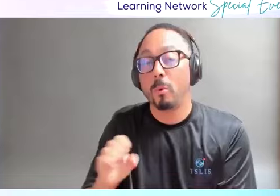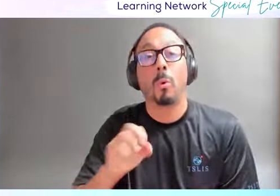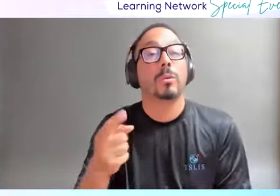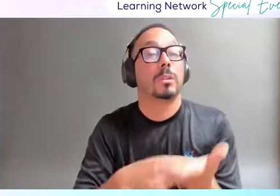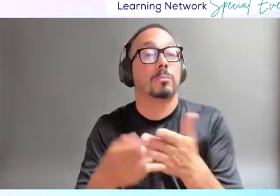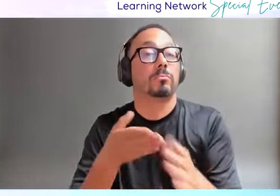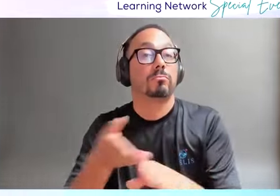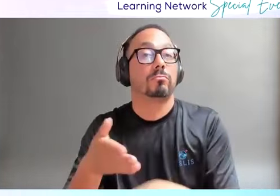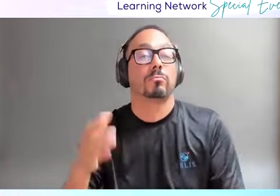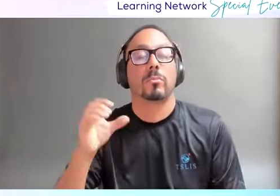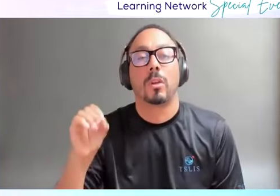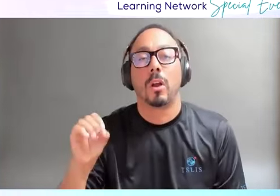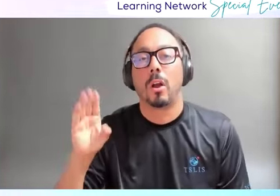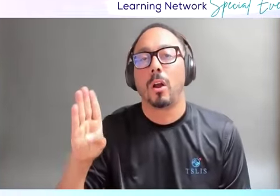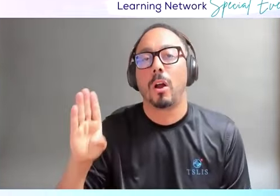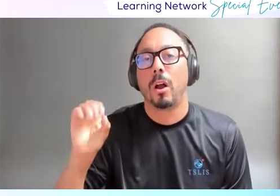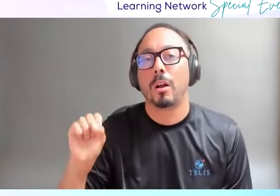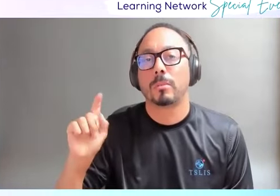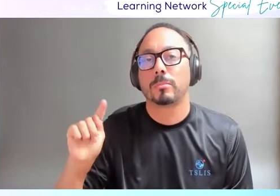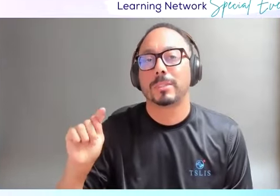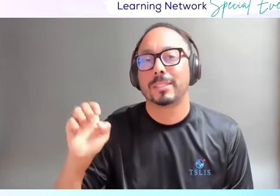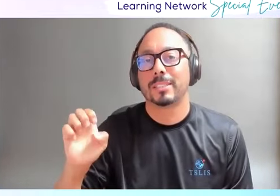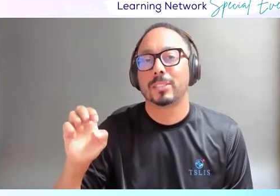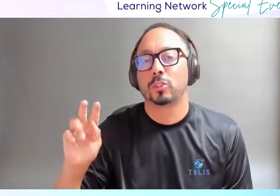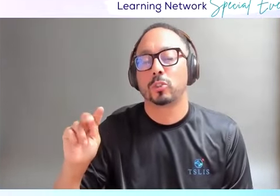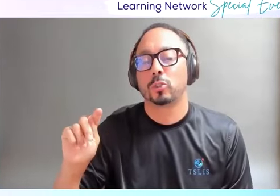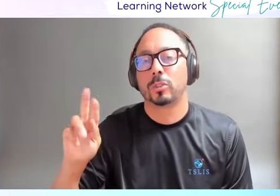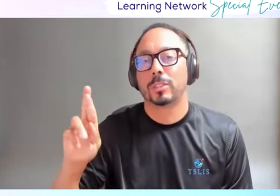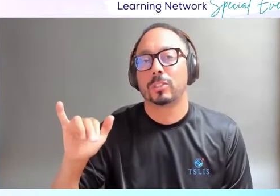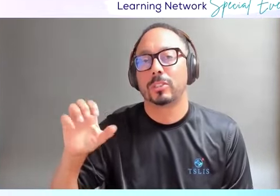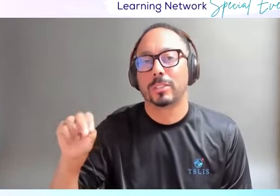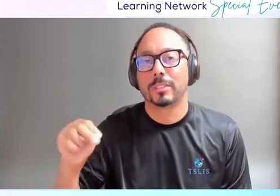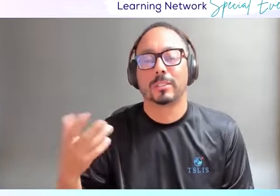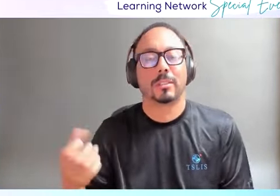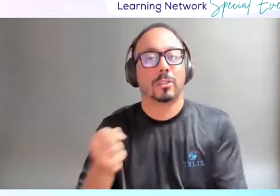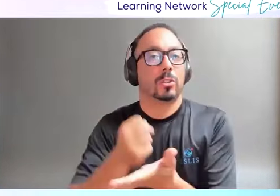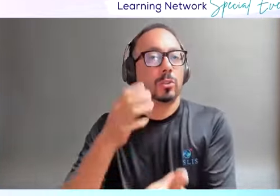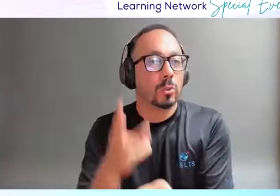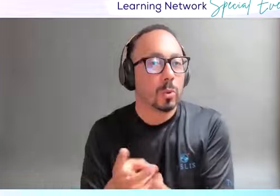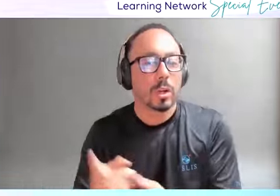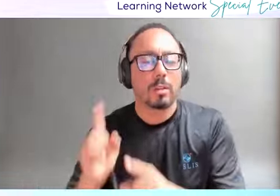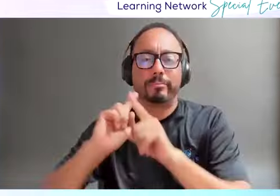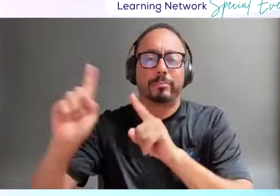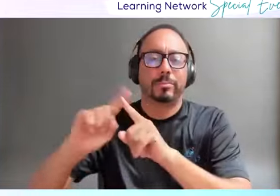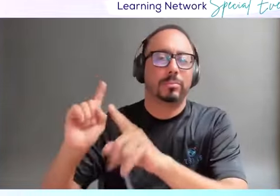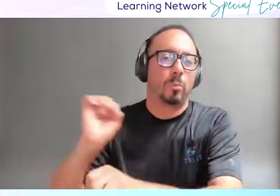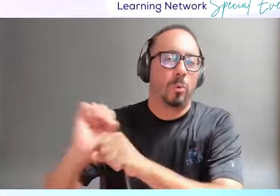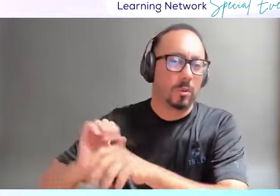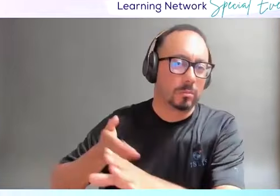one hand, it might be social workers, it might be other groups that have guidelines. We have done work